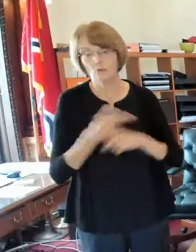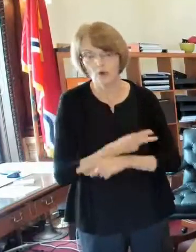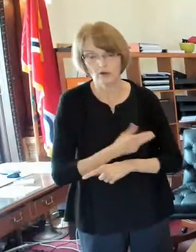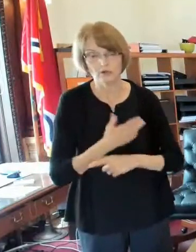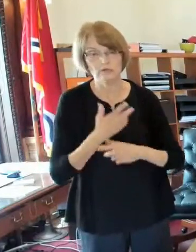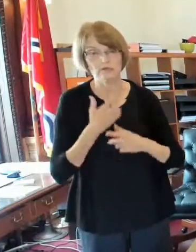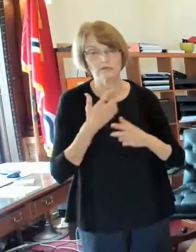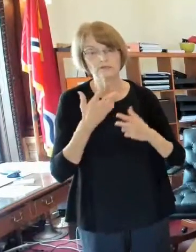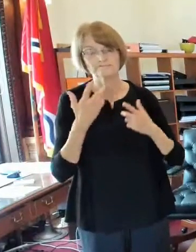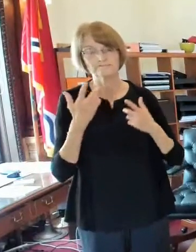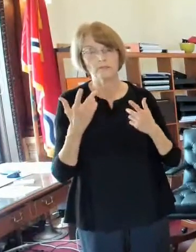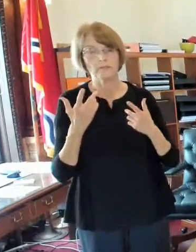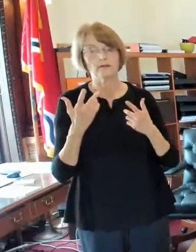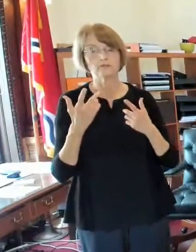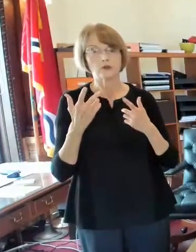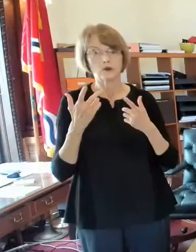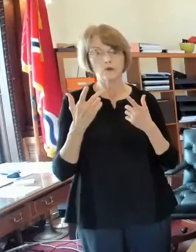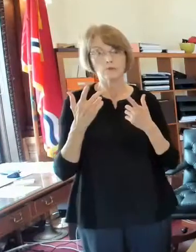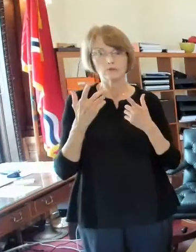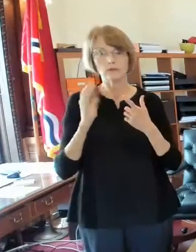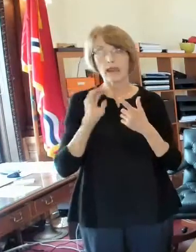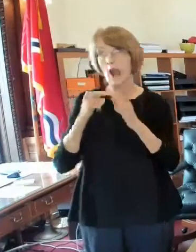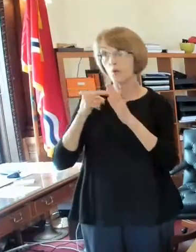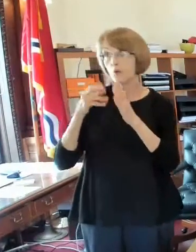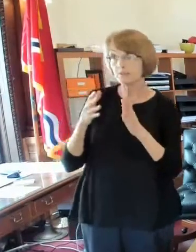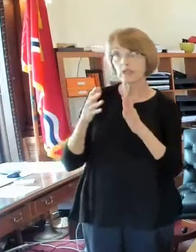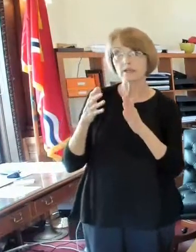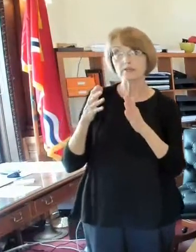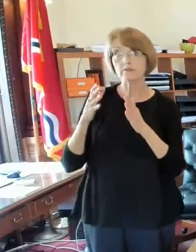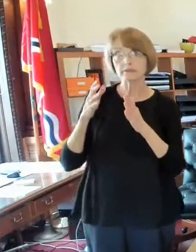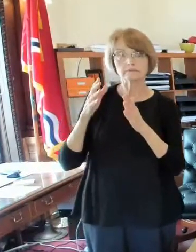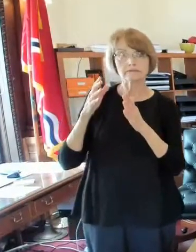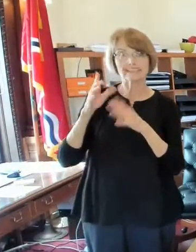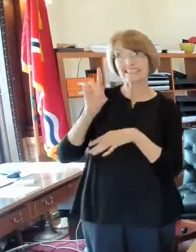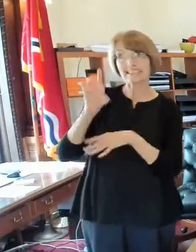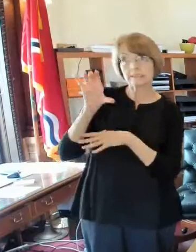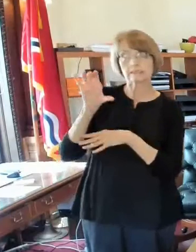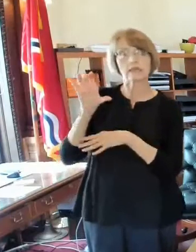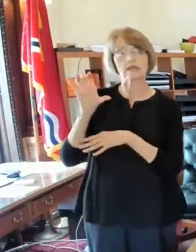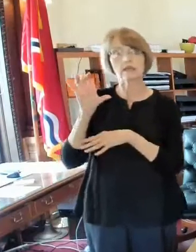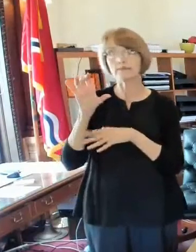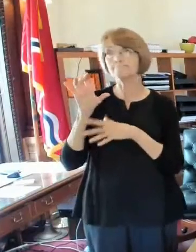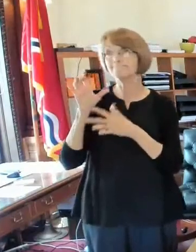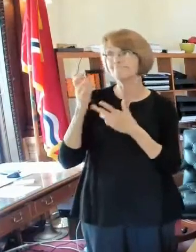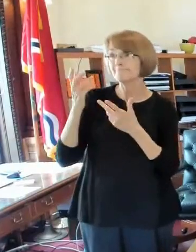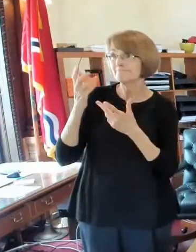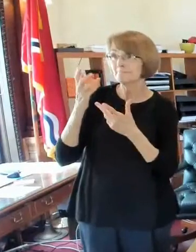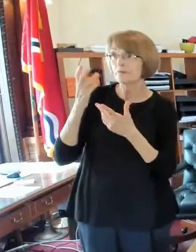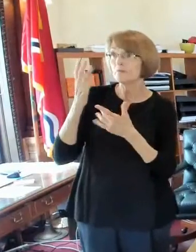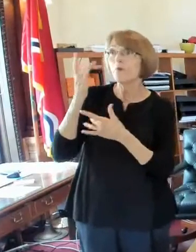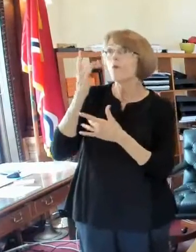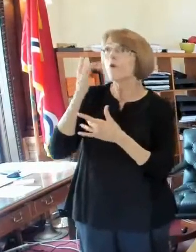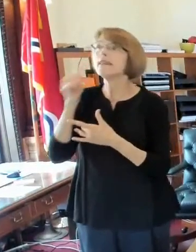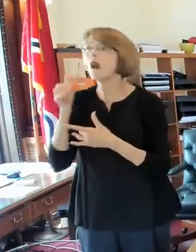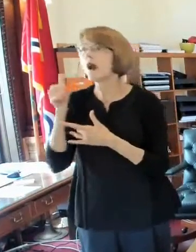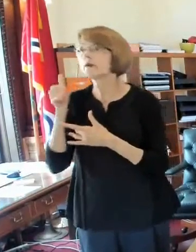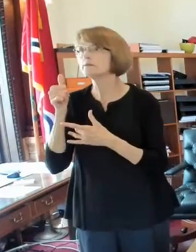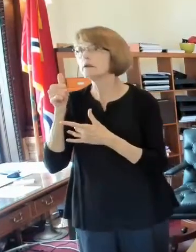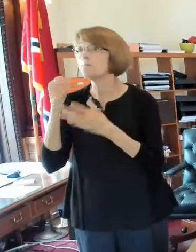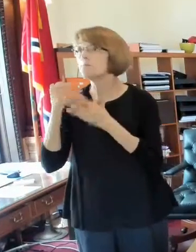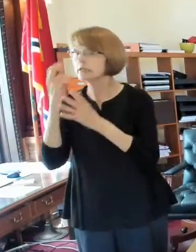with our representatives about direct payments to individuals, as well as